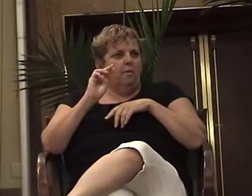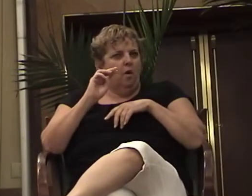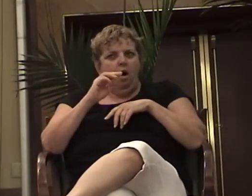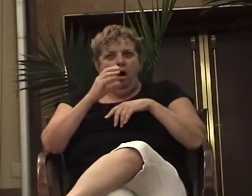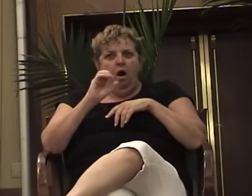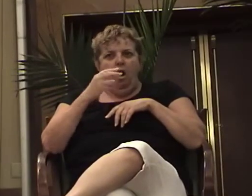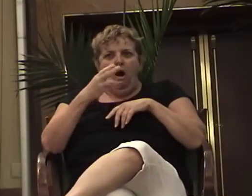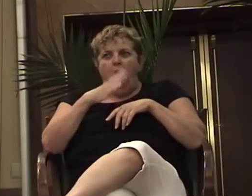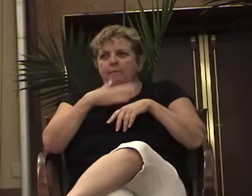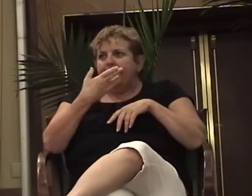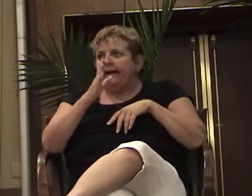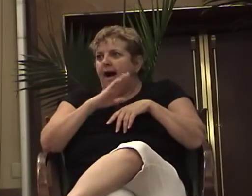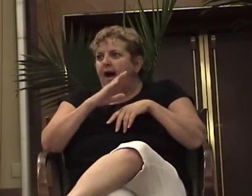Vegas?